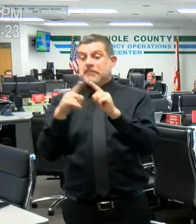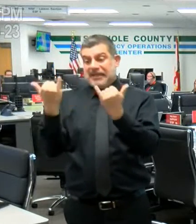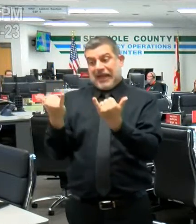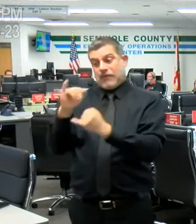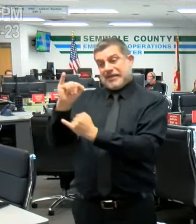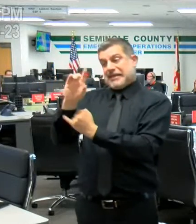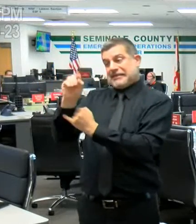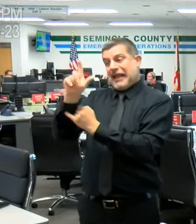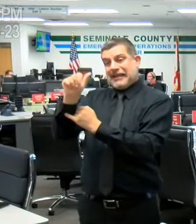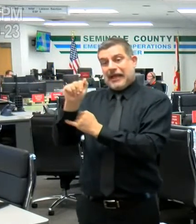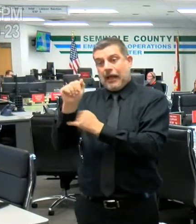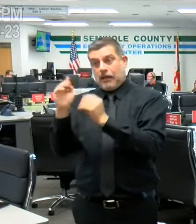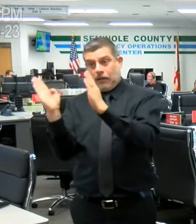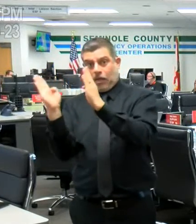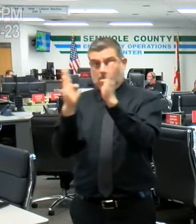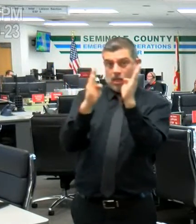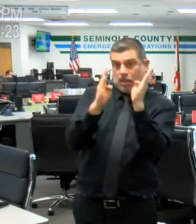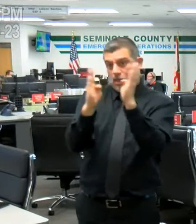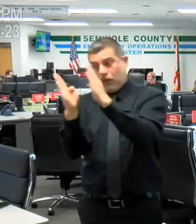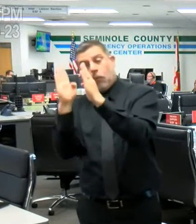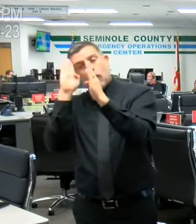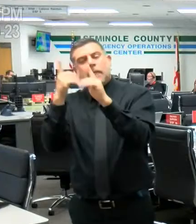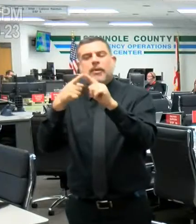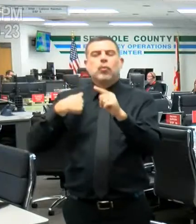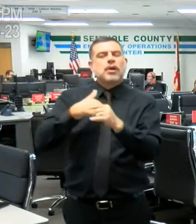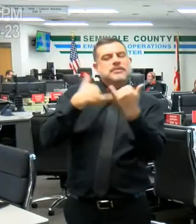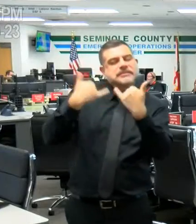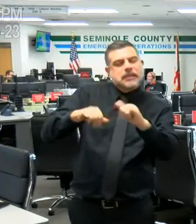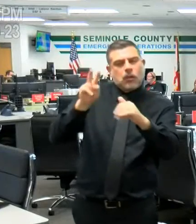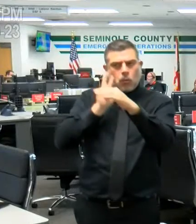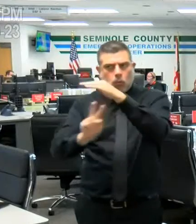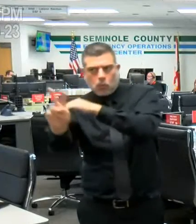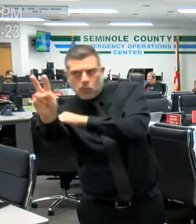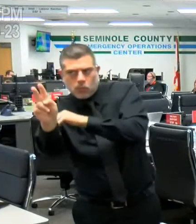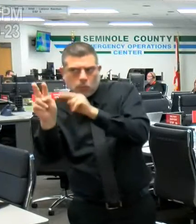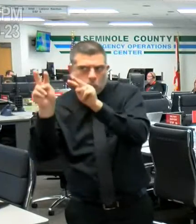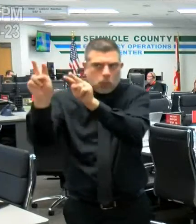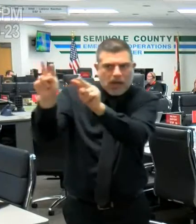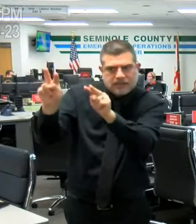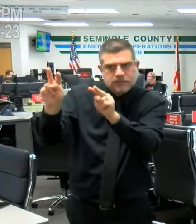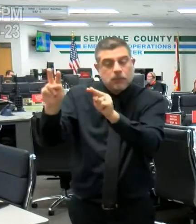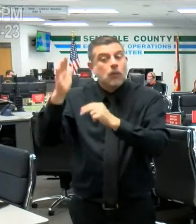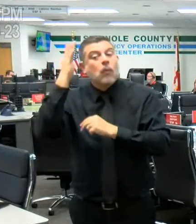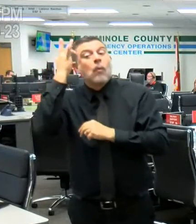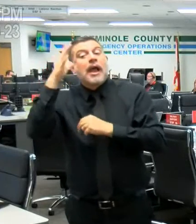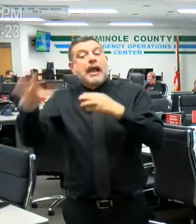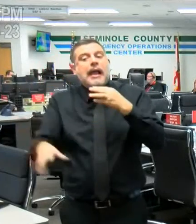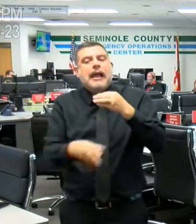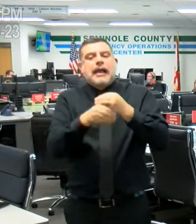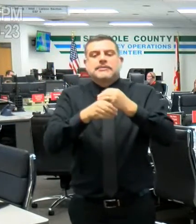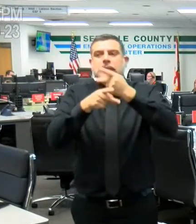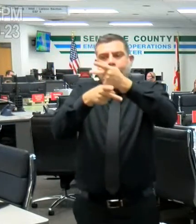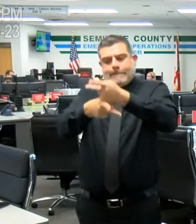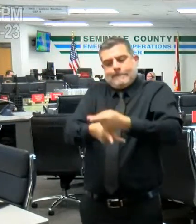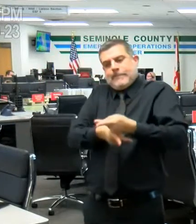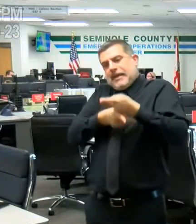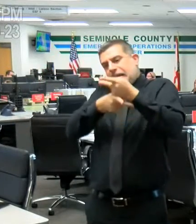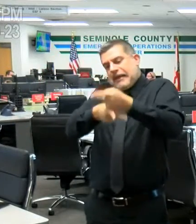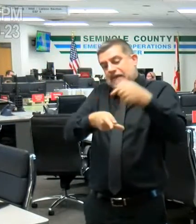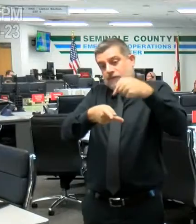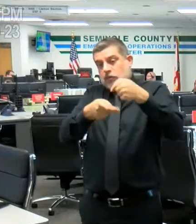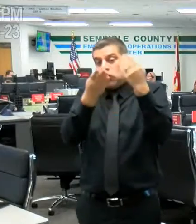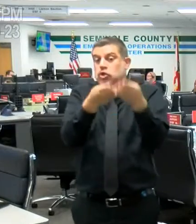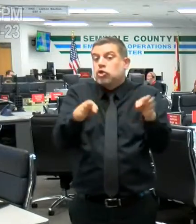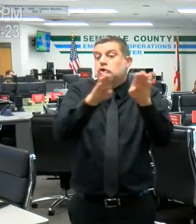history has shown that as a possibility. And that is why we're taking that extra special care, closing government